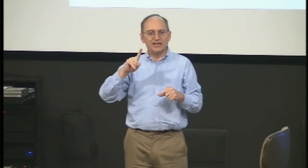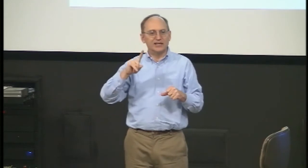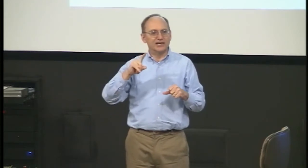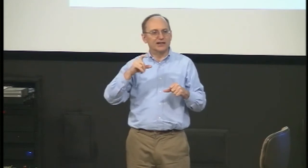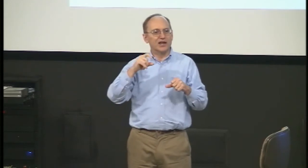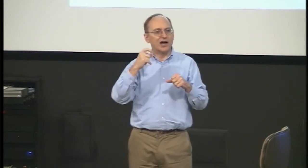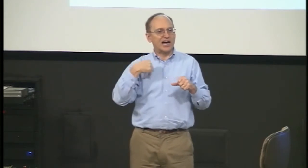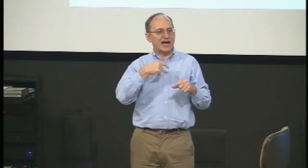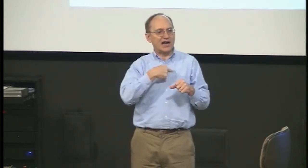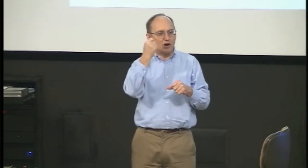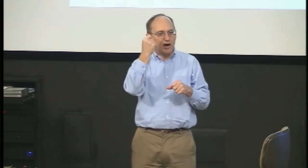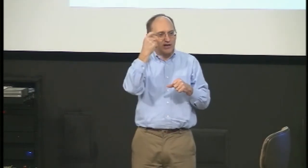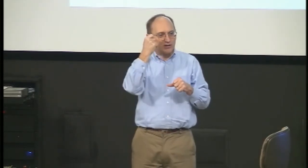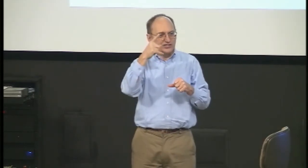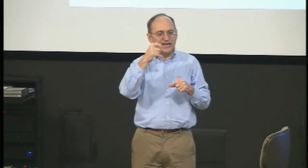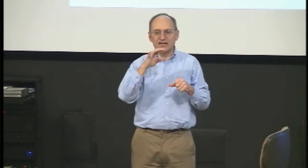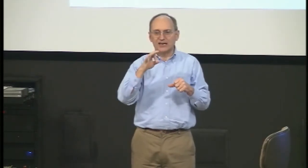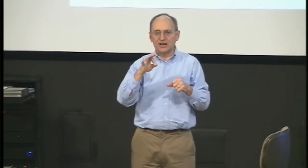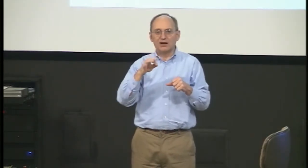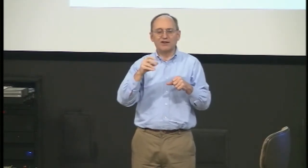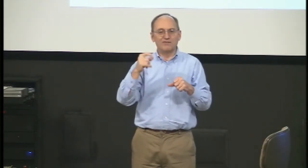He is a true pioneer